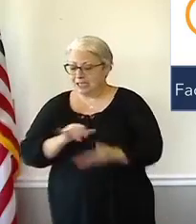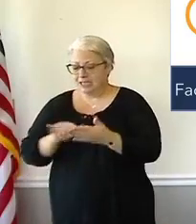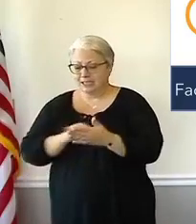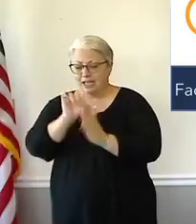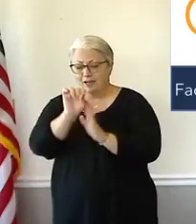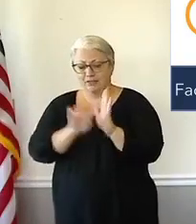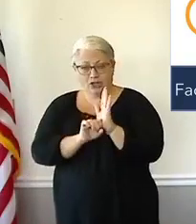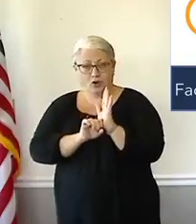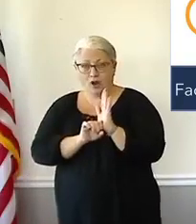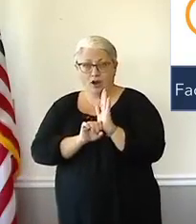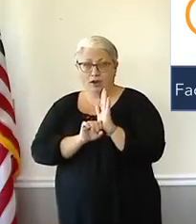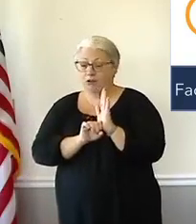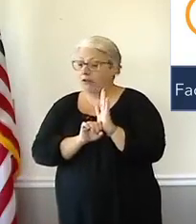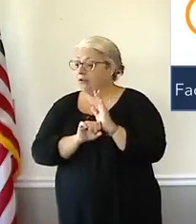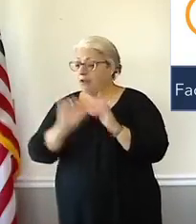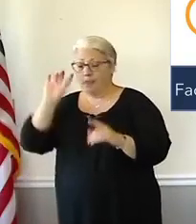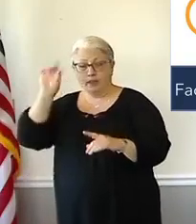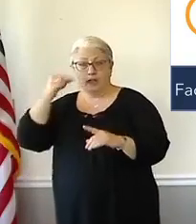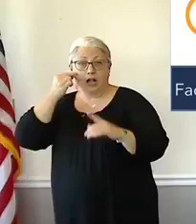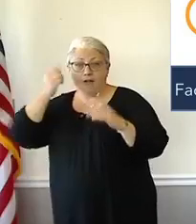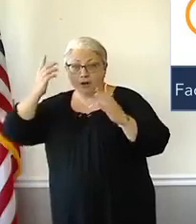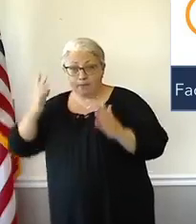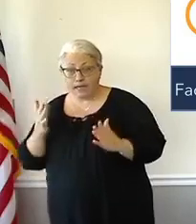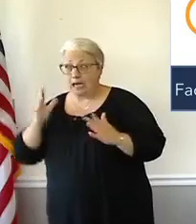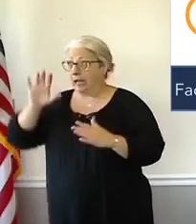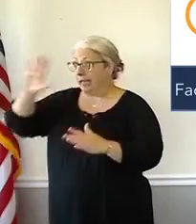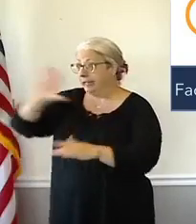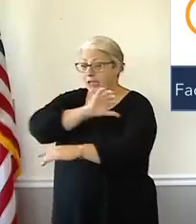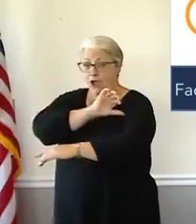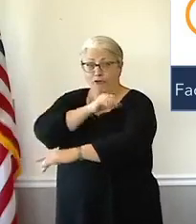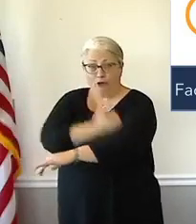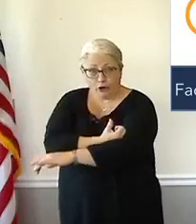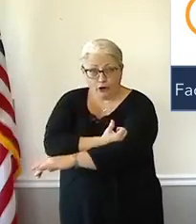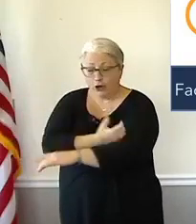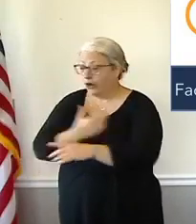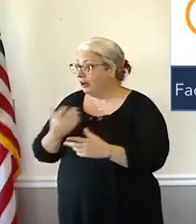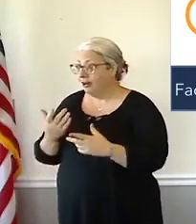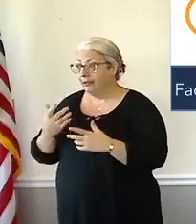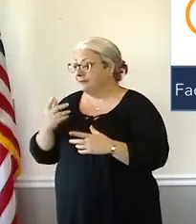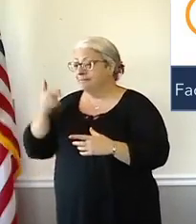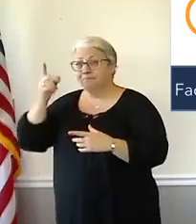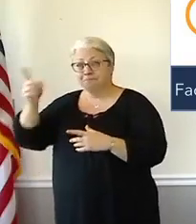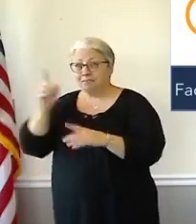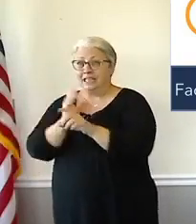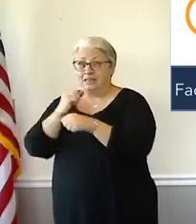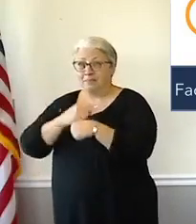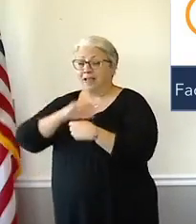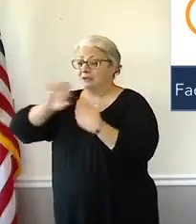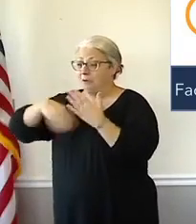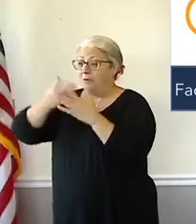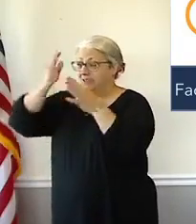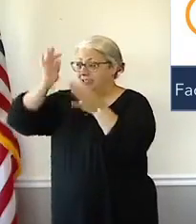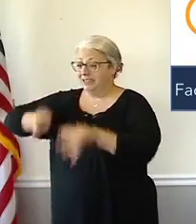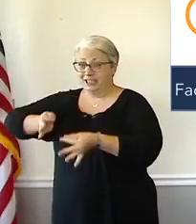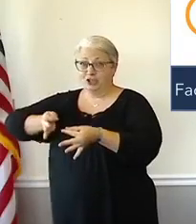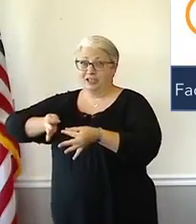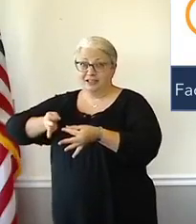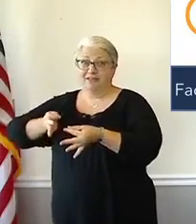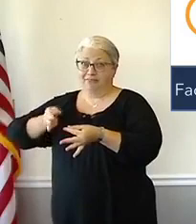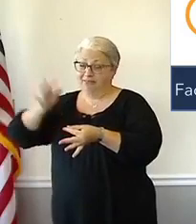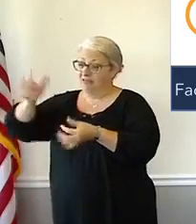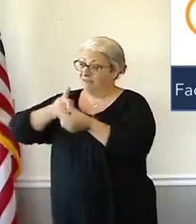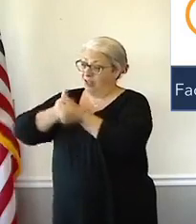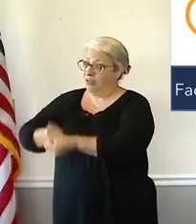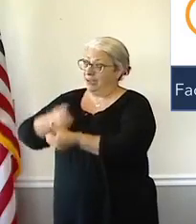authority granted the governor by the state legislature this last March, is in a position to make those decisions based on his emergency